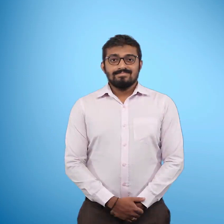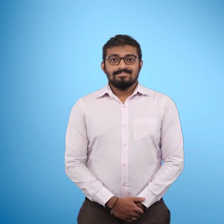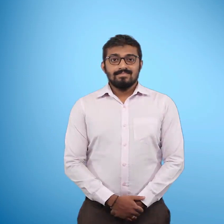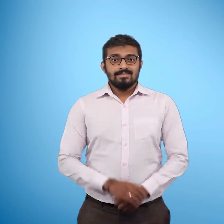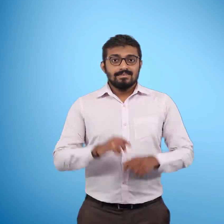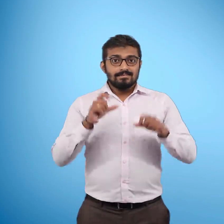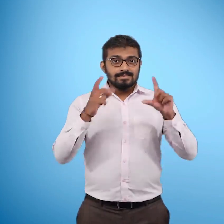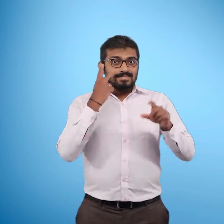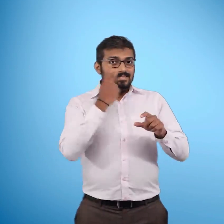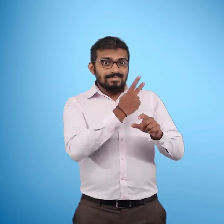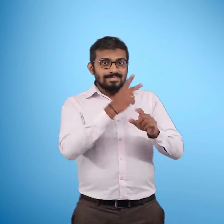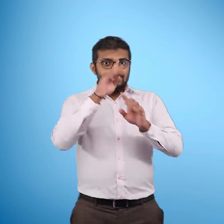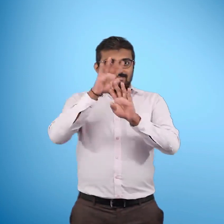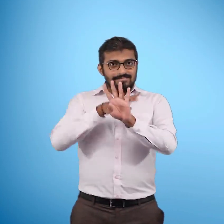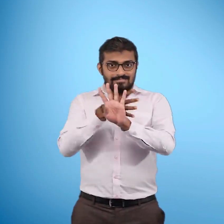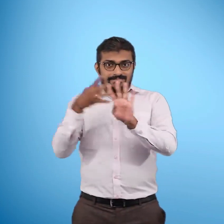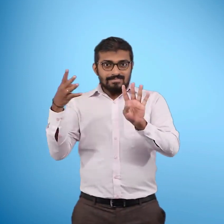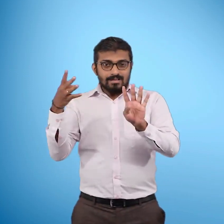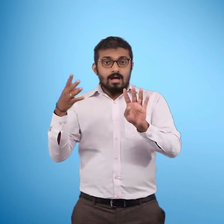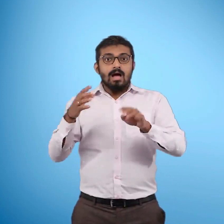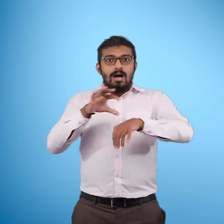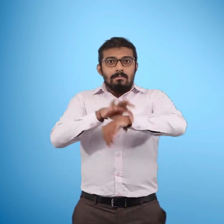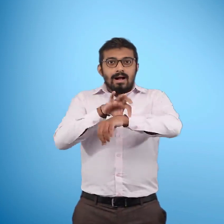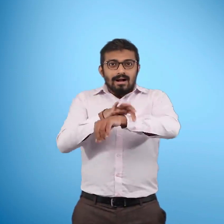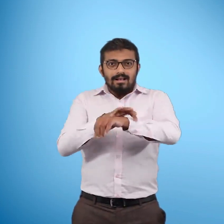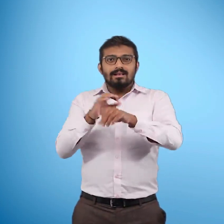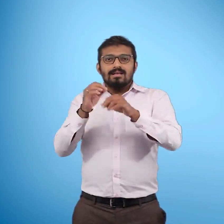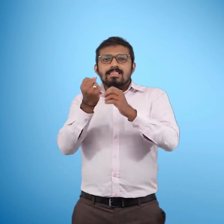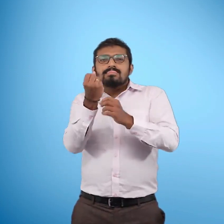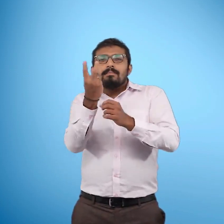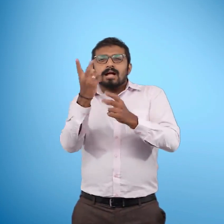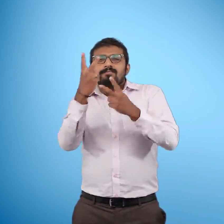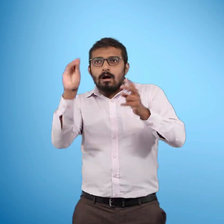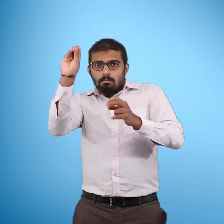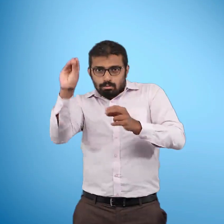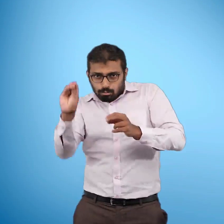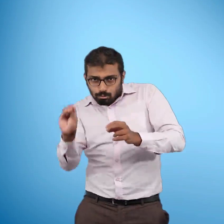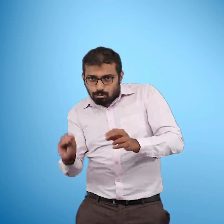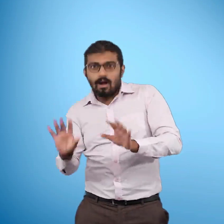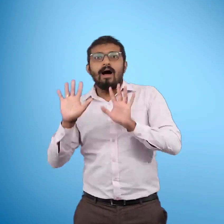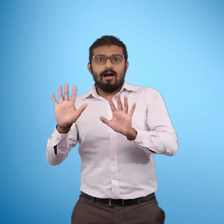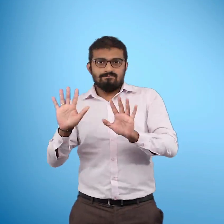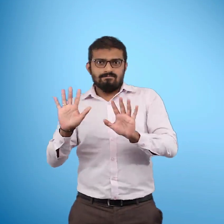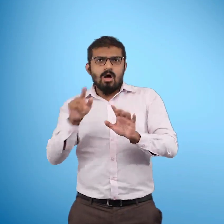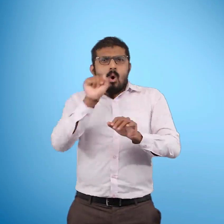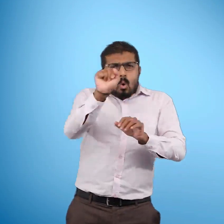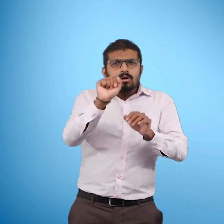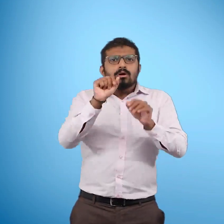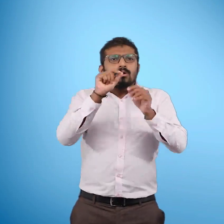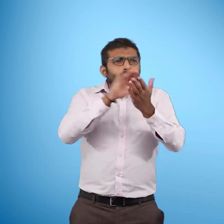Now complete the table for different numbers of bangles. For each number, see what different groups